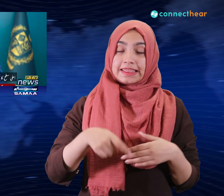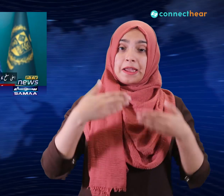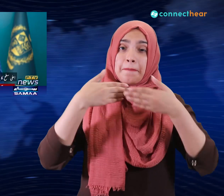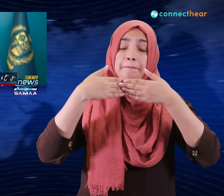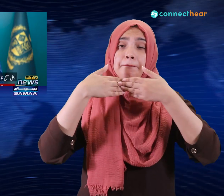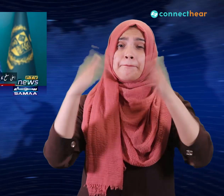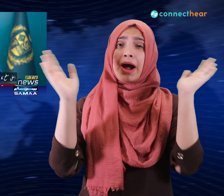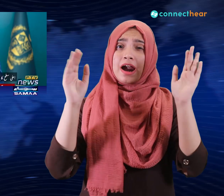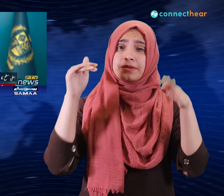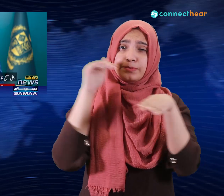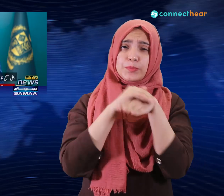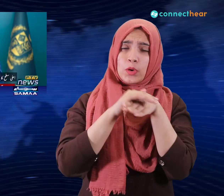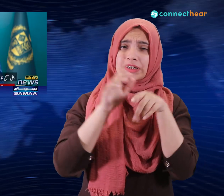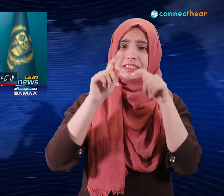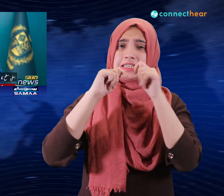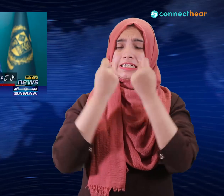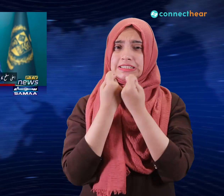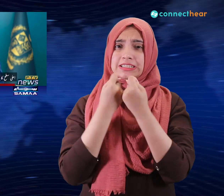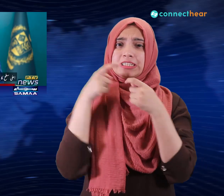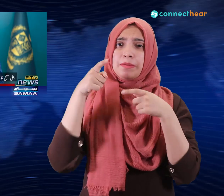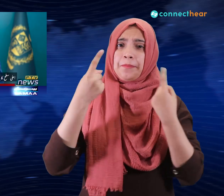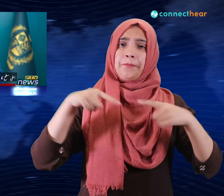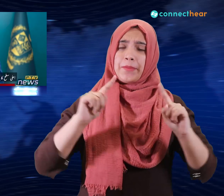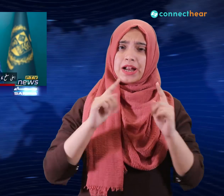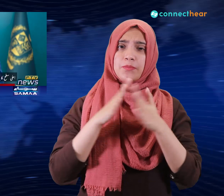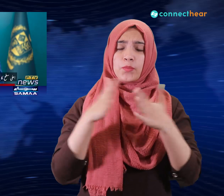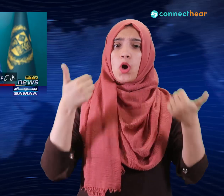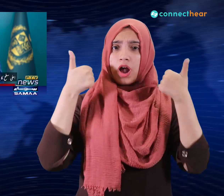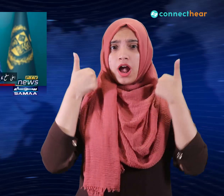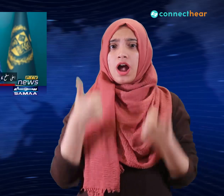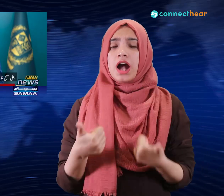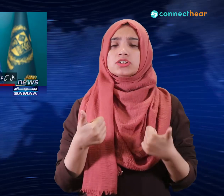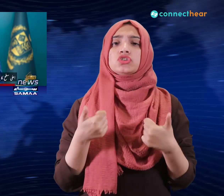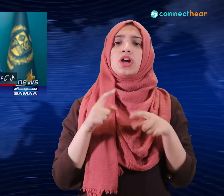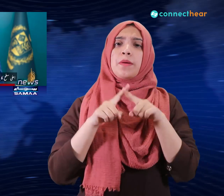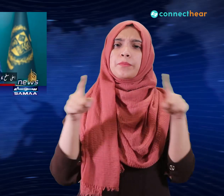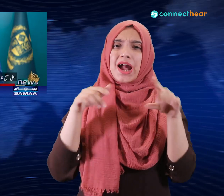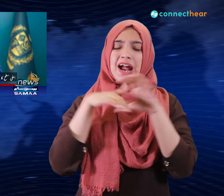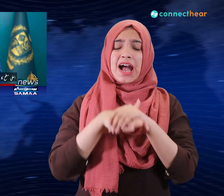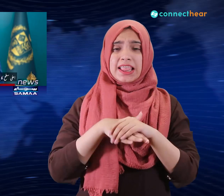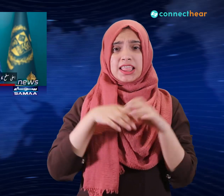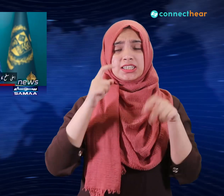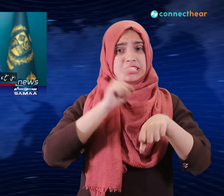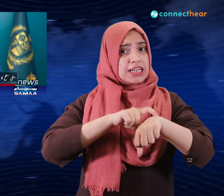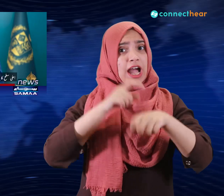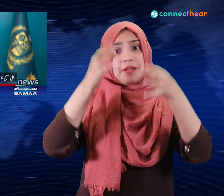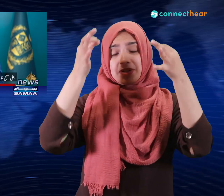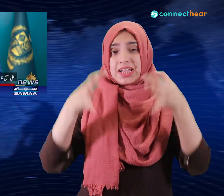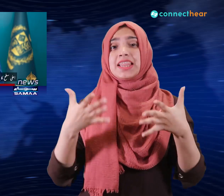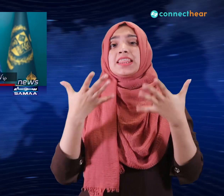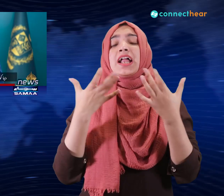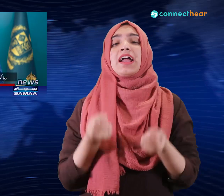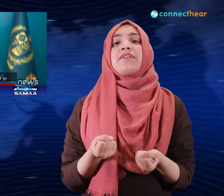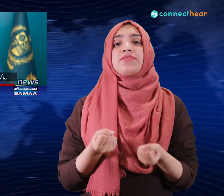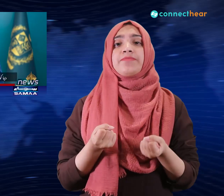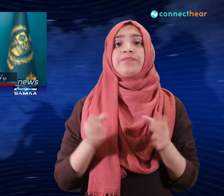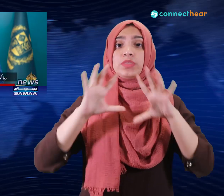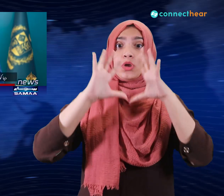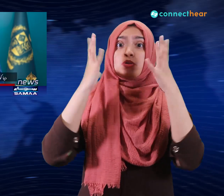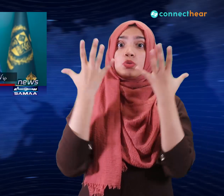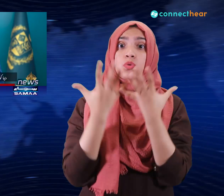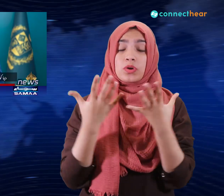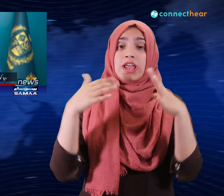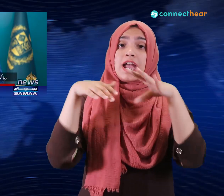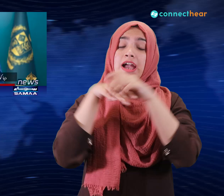This high-level political forum is being held at a critical moment in human history. The world